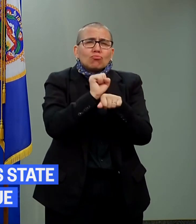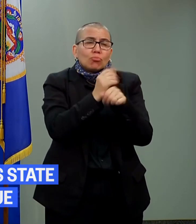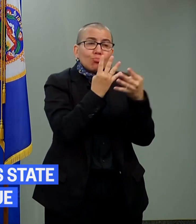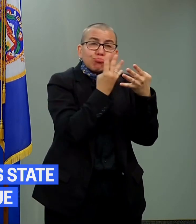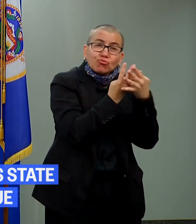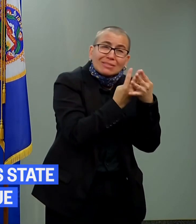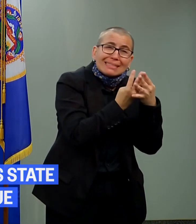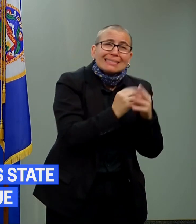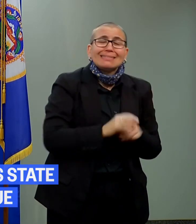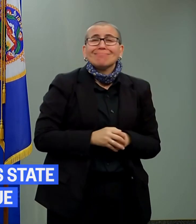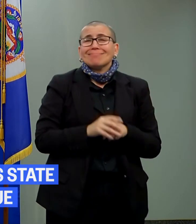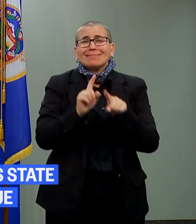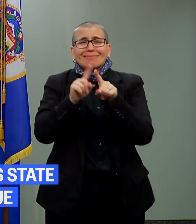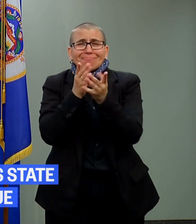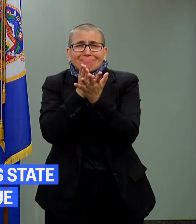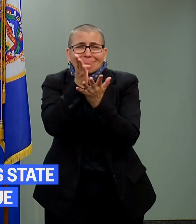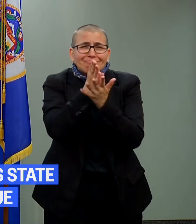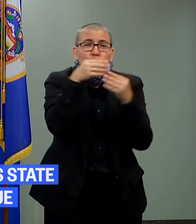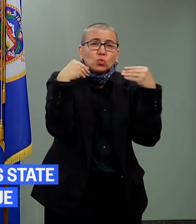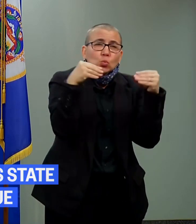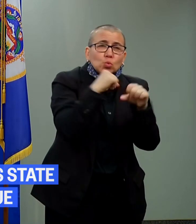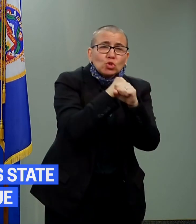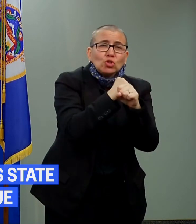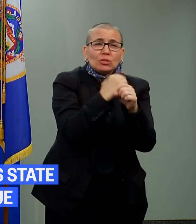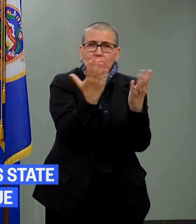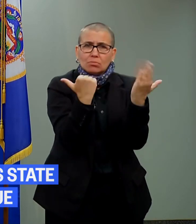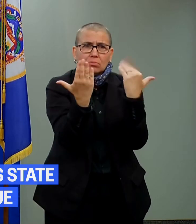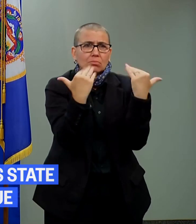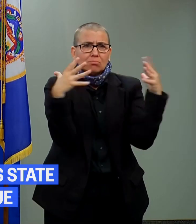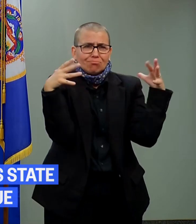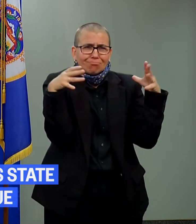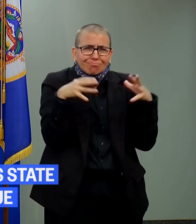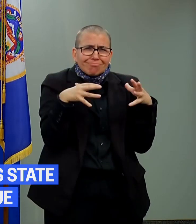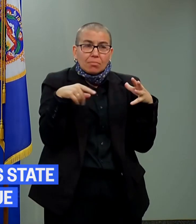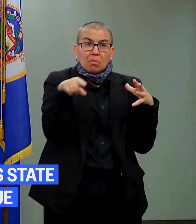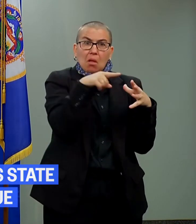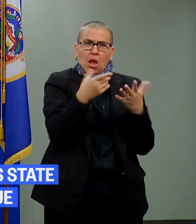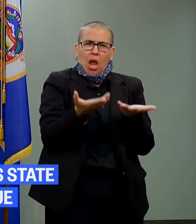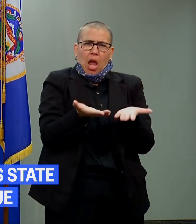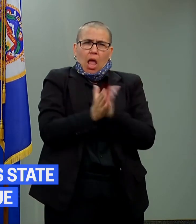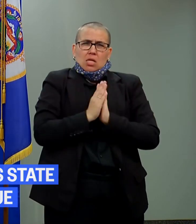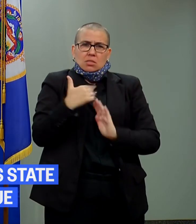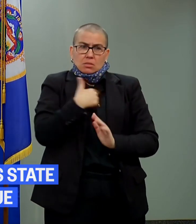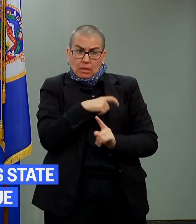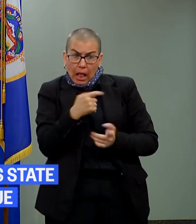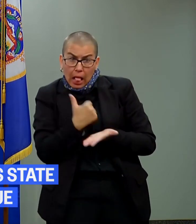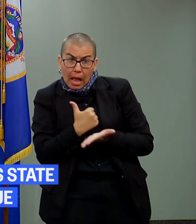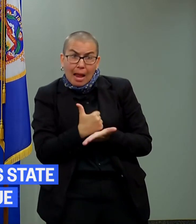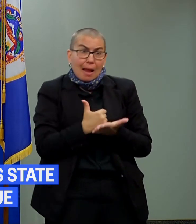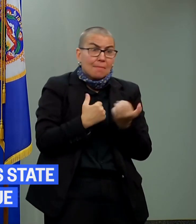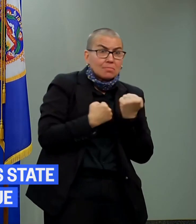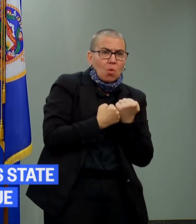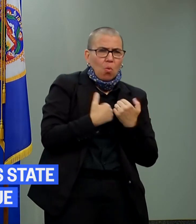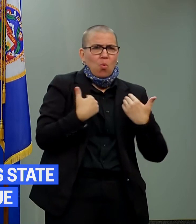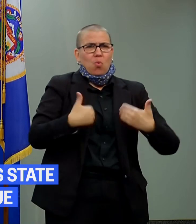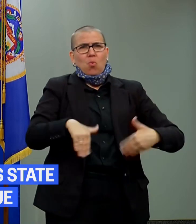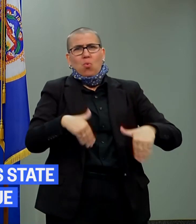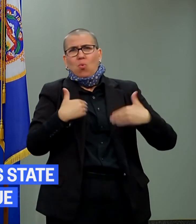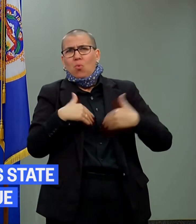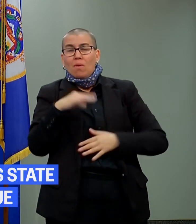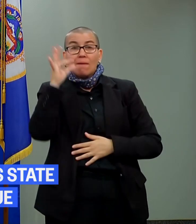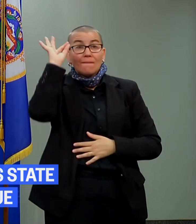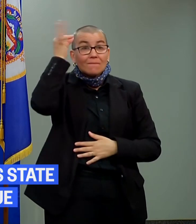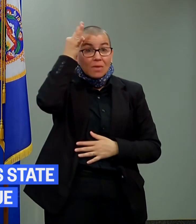sure that we had the resources we needed. This was federal law enforcement partners, the FBI, the U.S. Attorney's